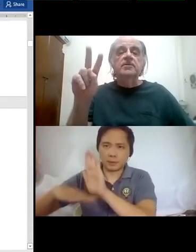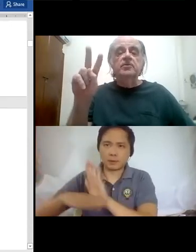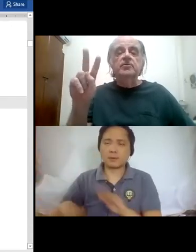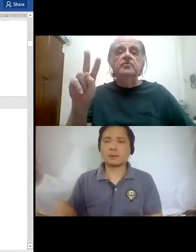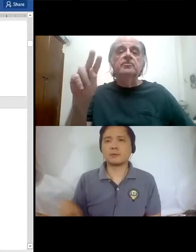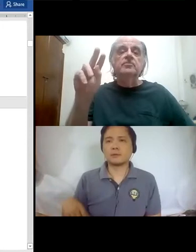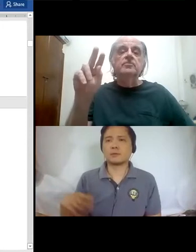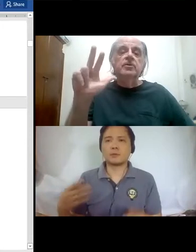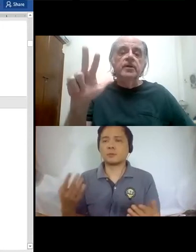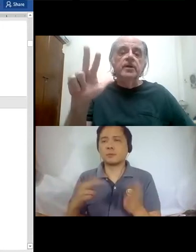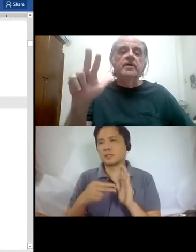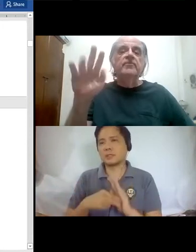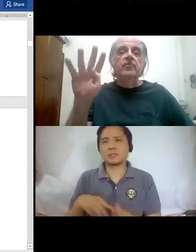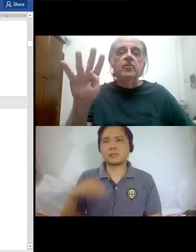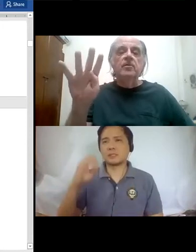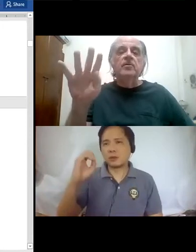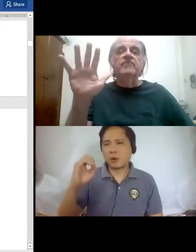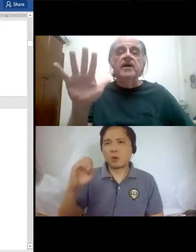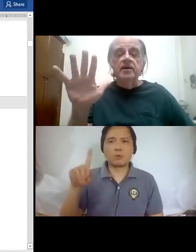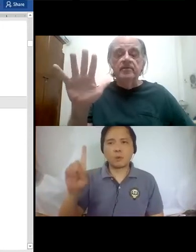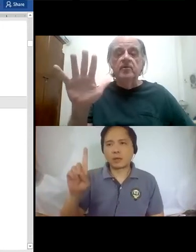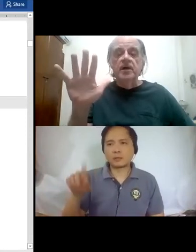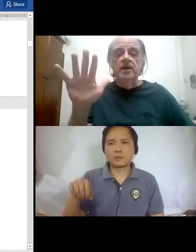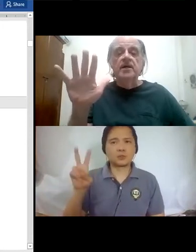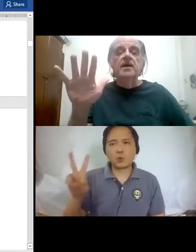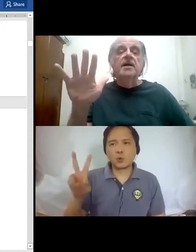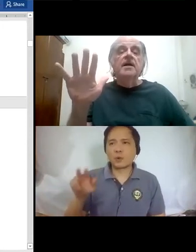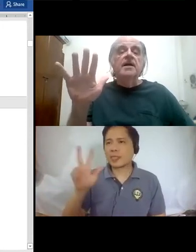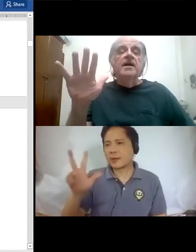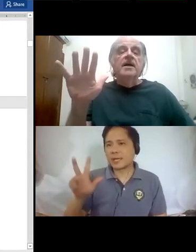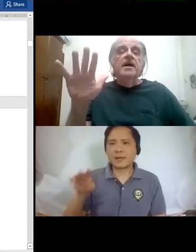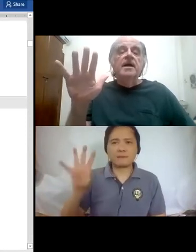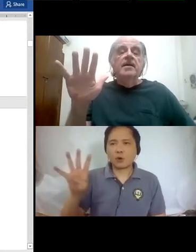1, 2, 3, 4, 5, okay?